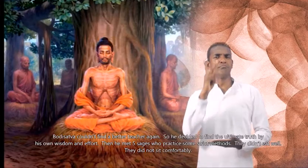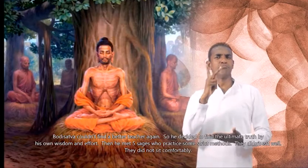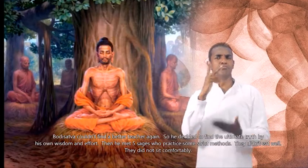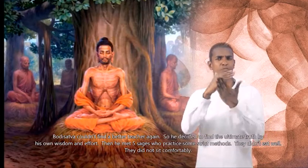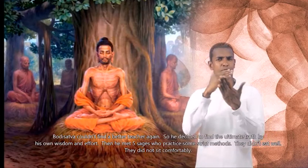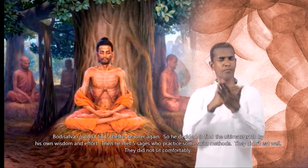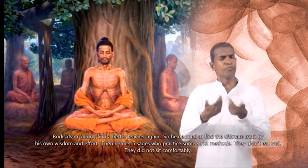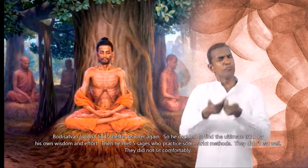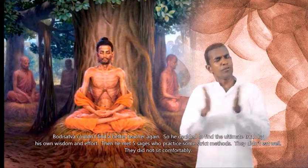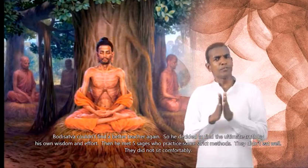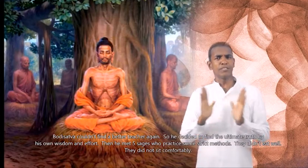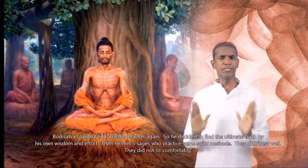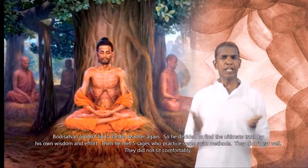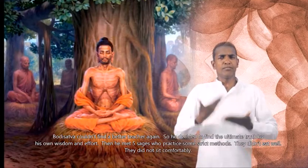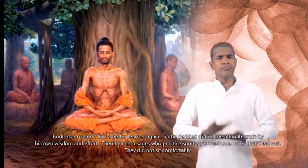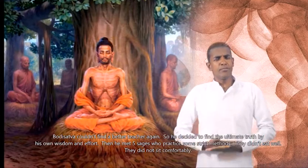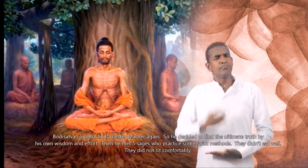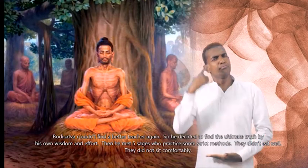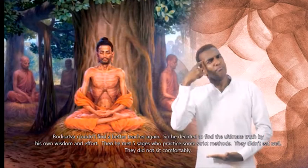did not sit comfortably.